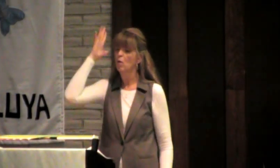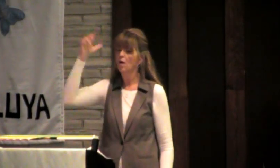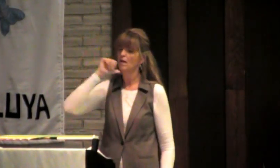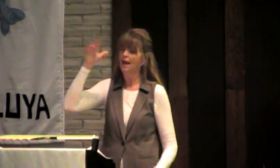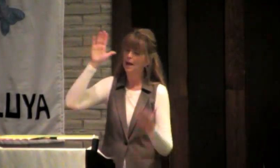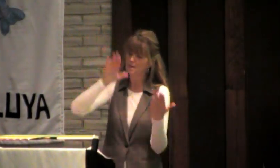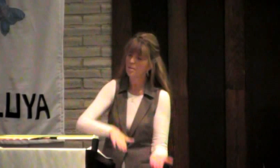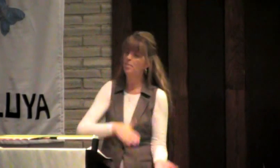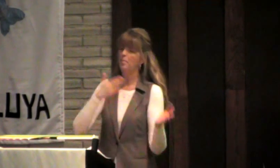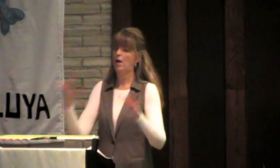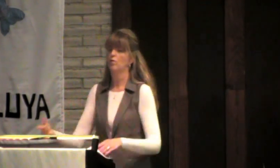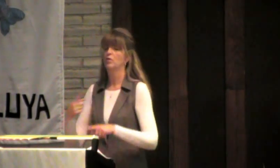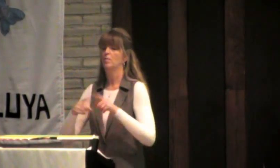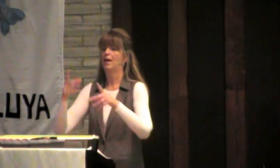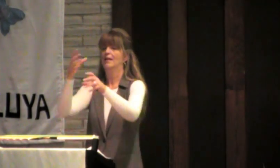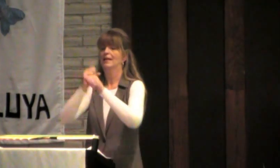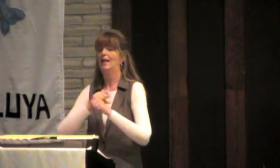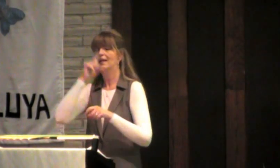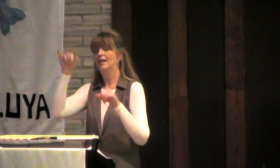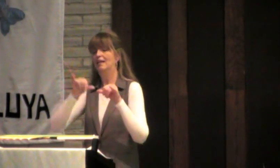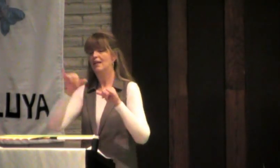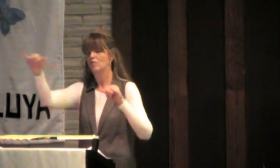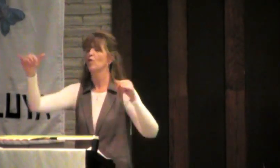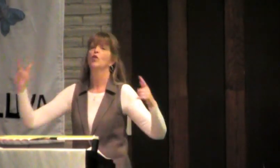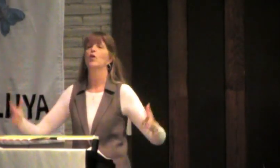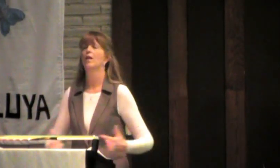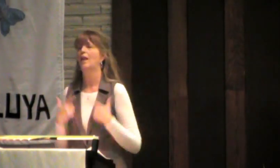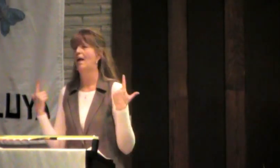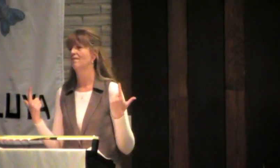him shall not perish but have eternal life."